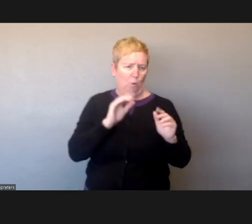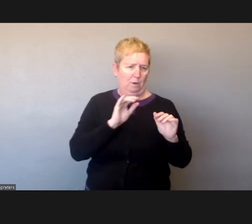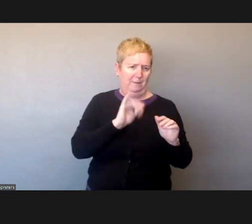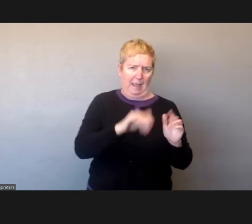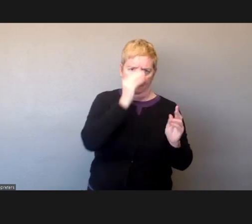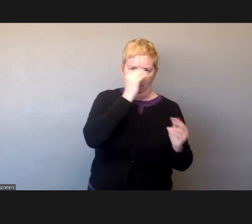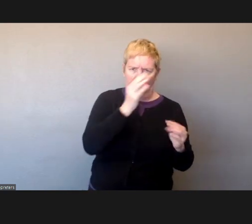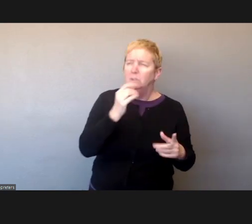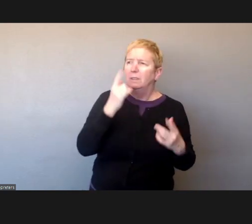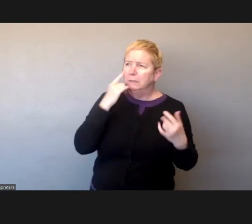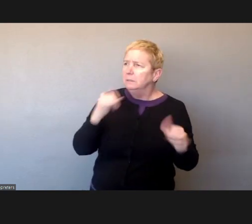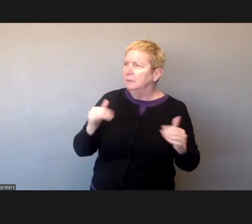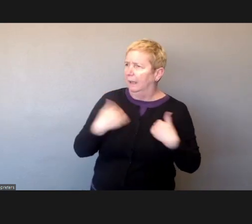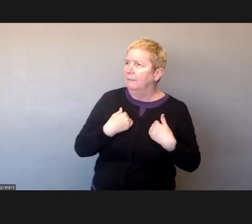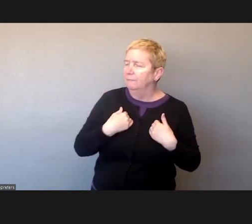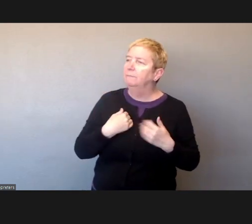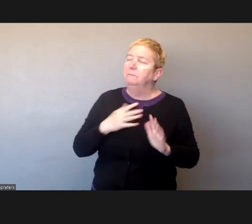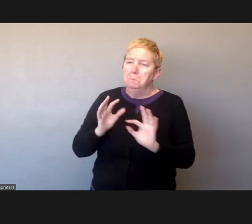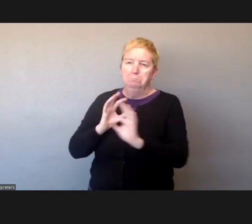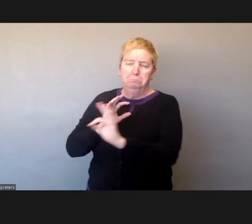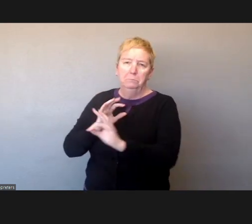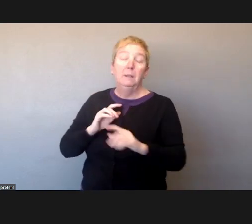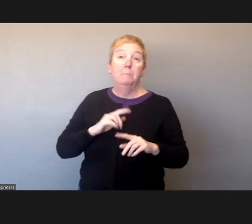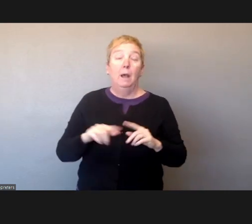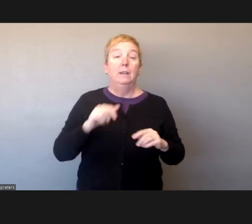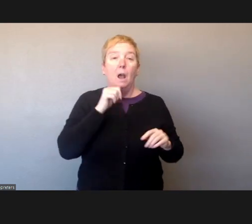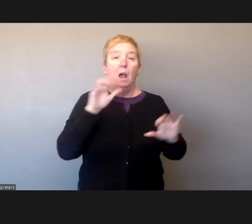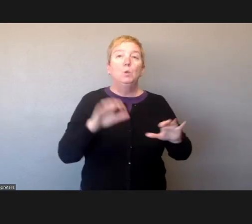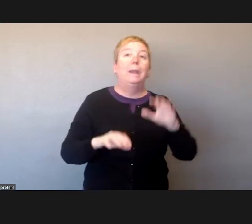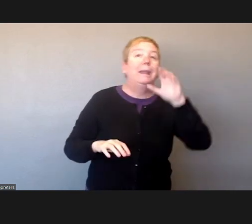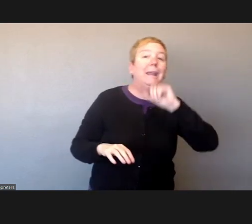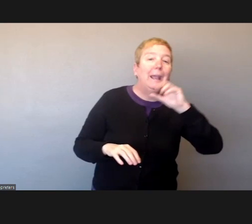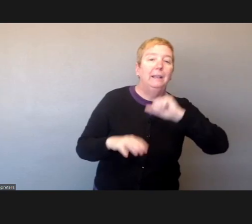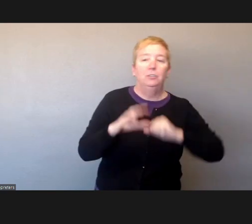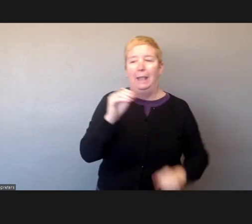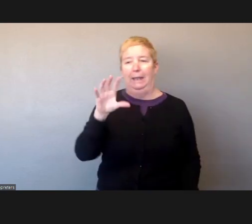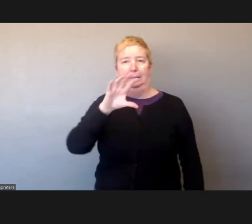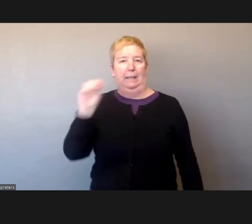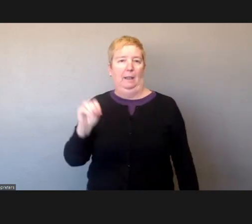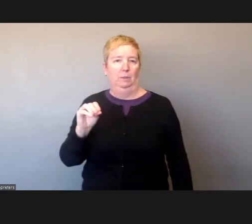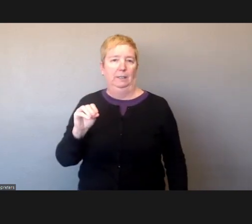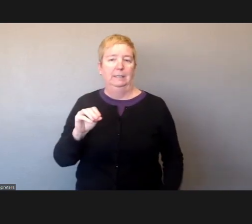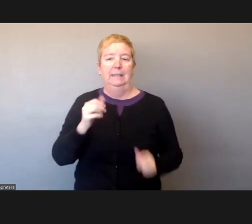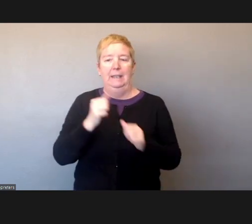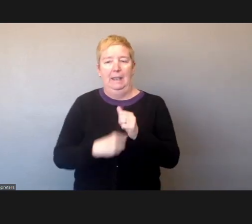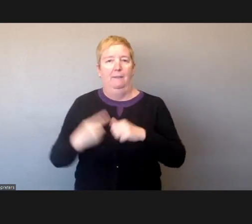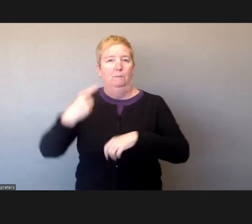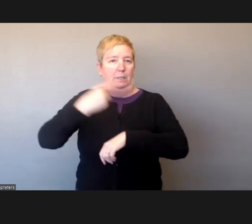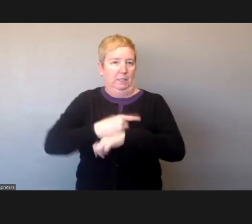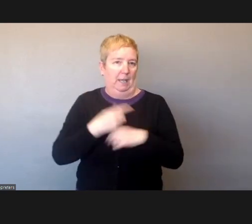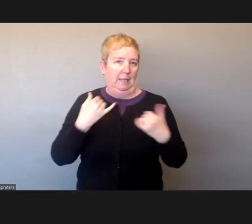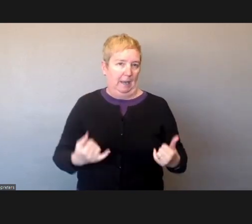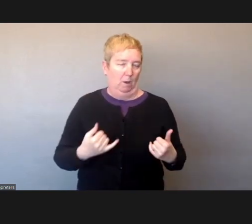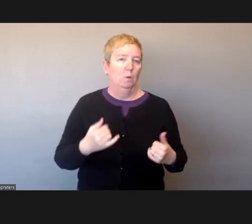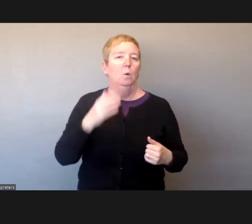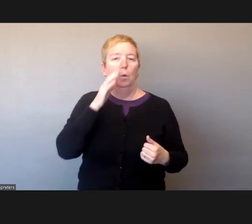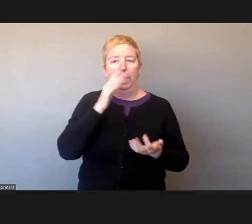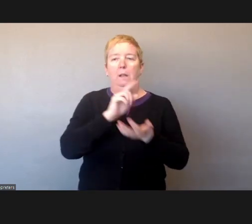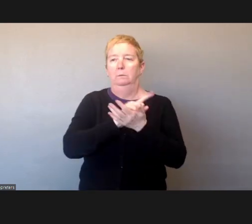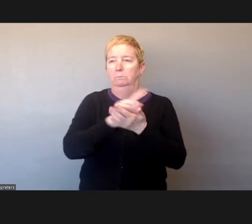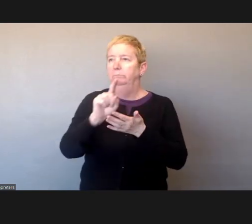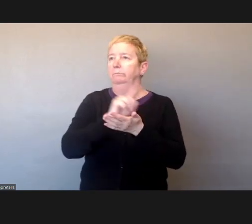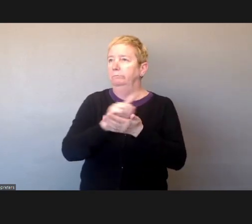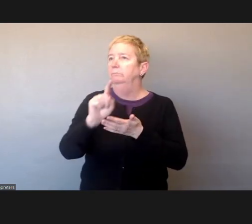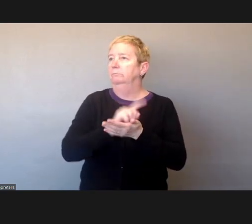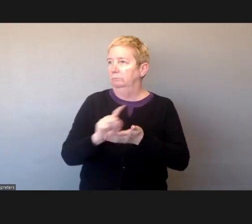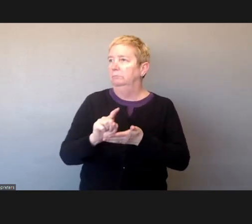just, we're not doing the age and county by day. We will provide more data